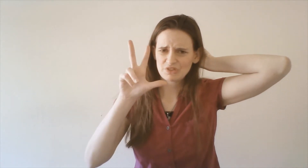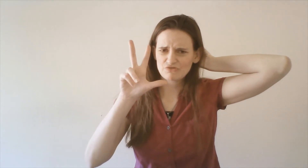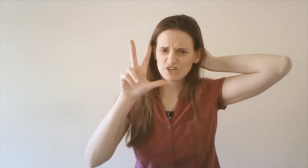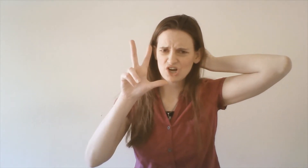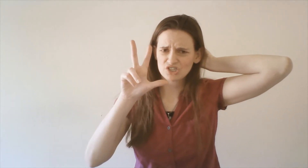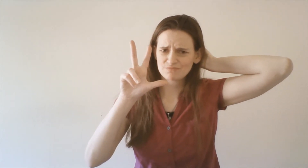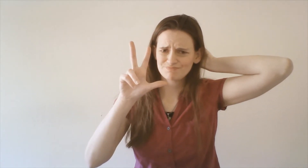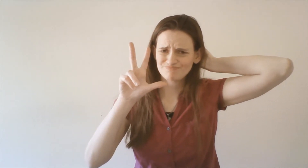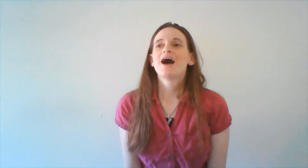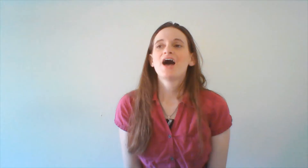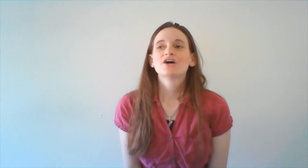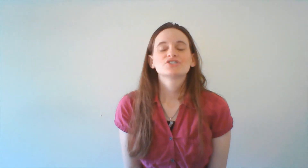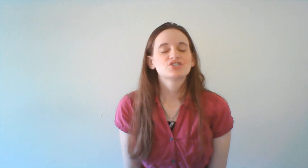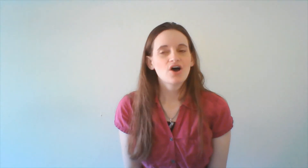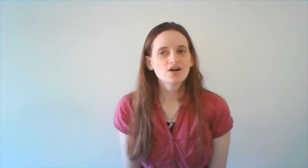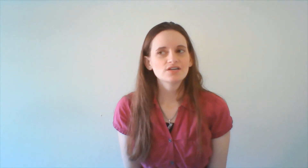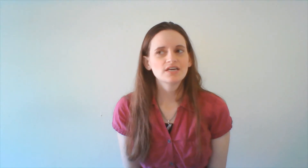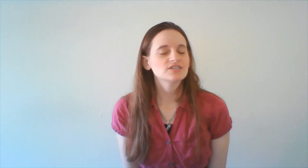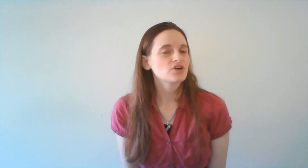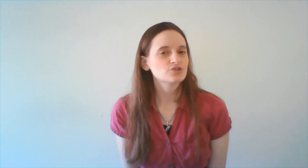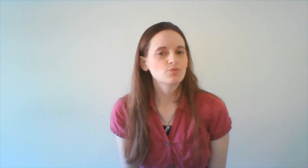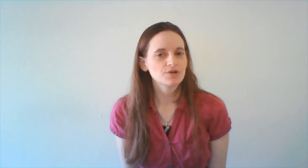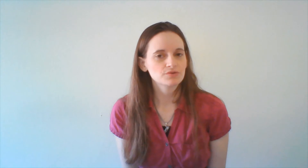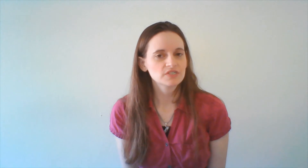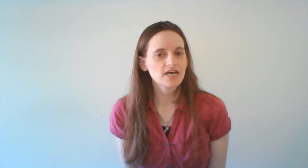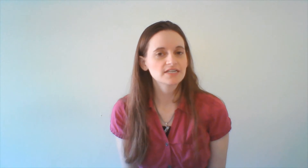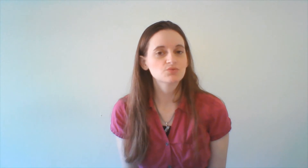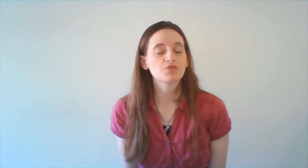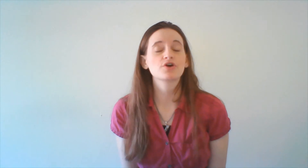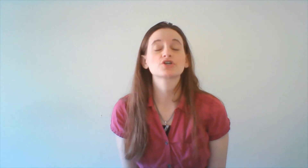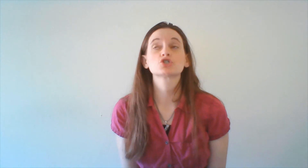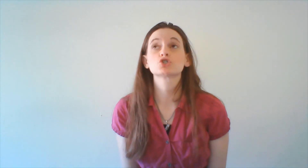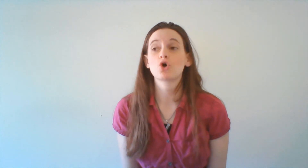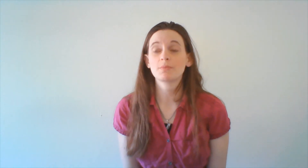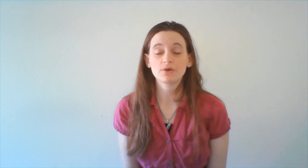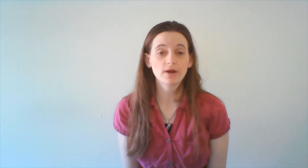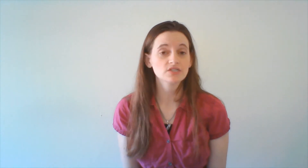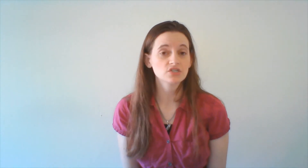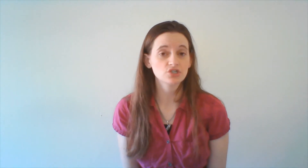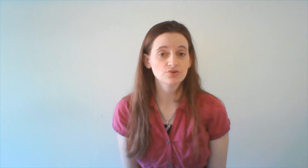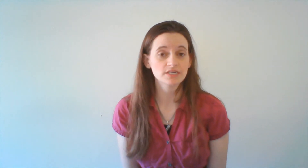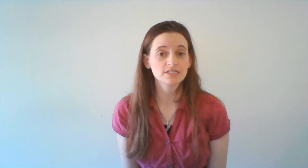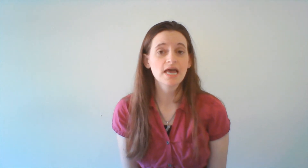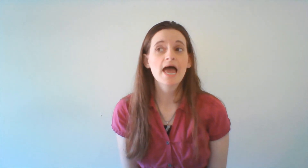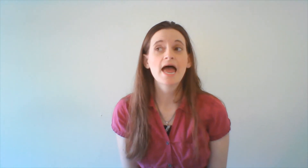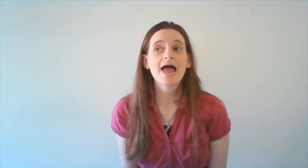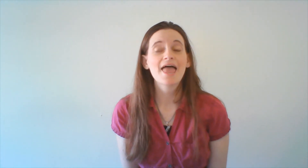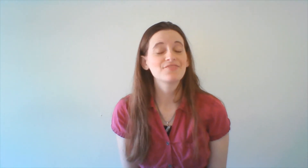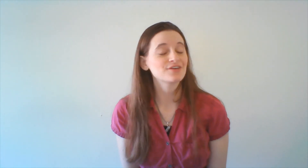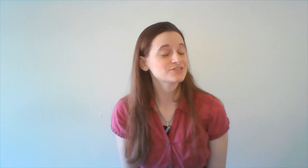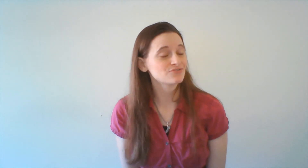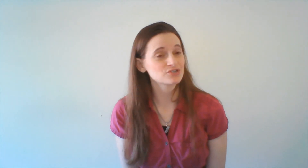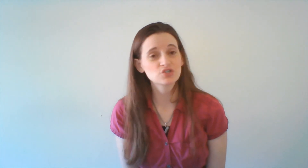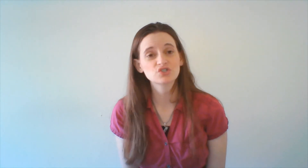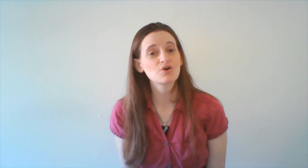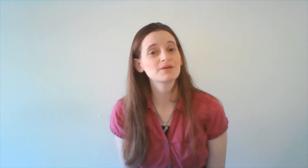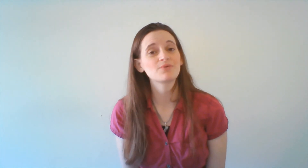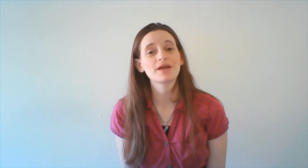3 dogs. Dog is also one of those signs where there are so many ways to do it, and thus there are so many ways